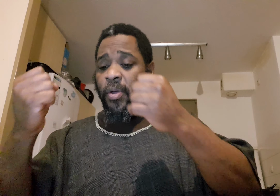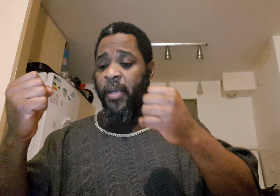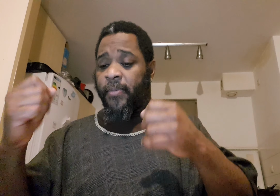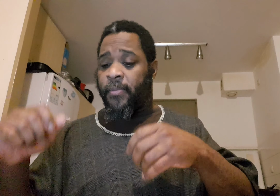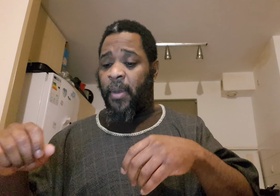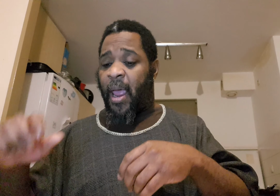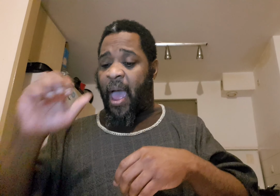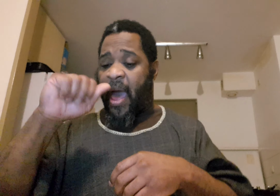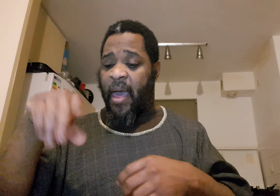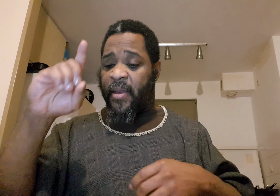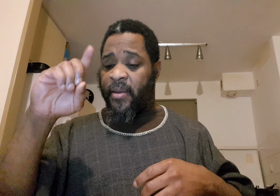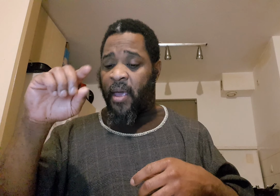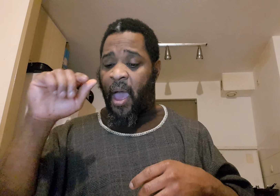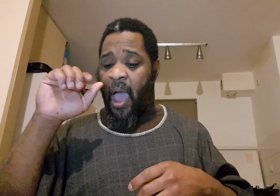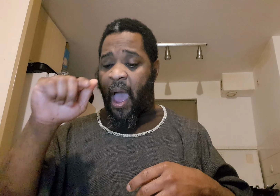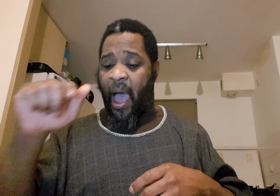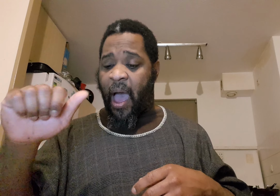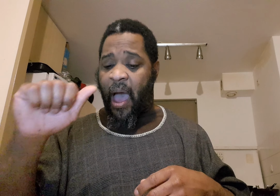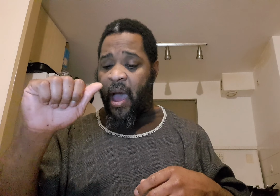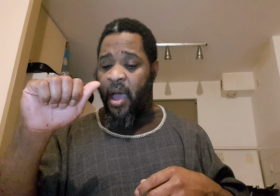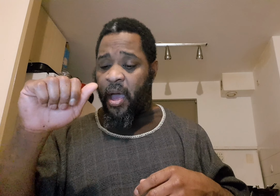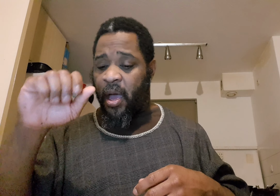a broken a